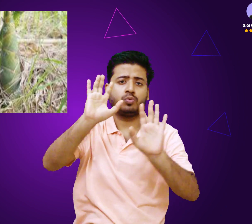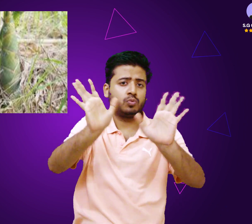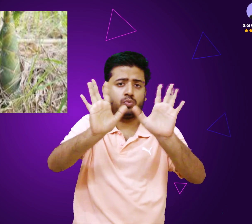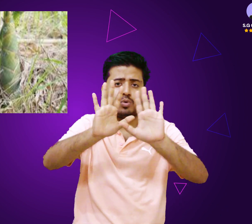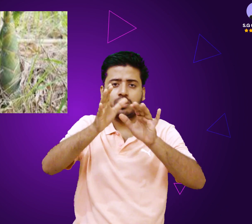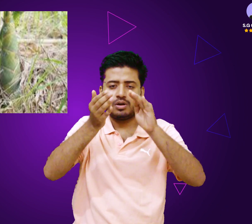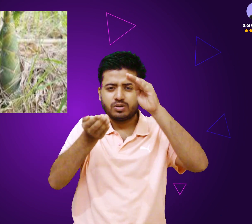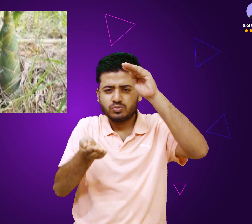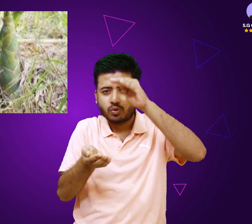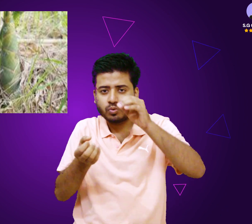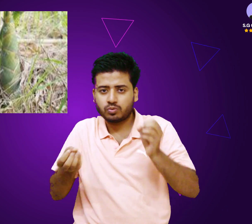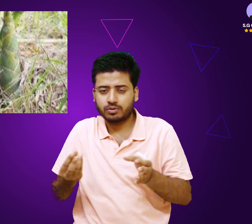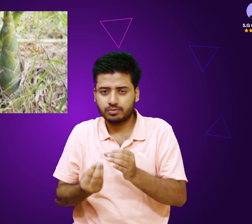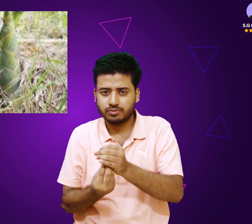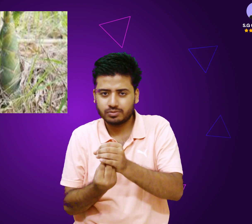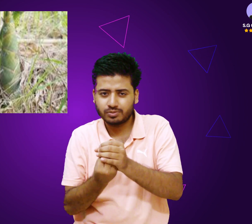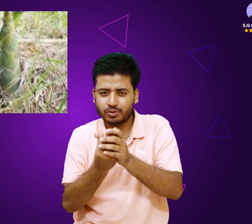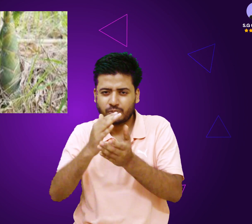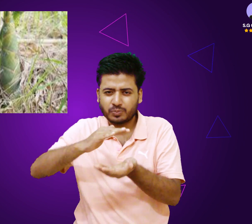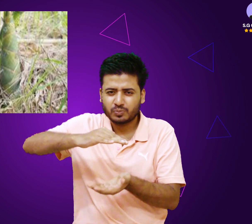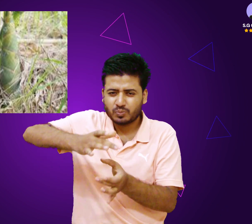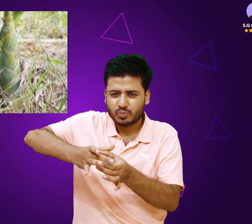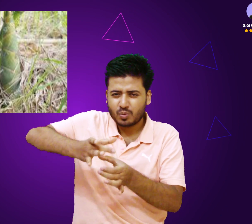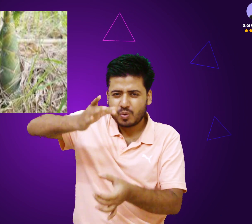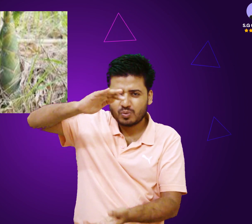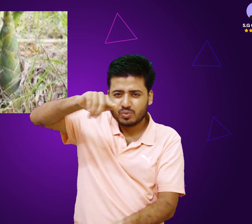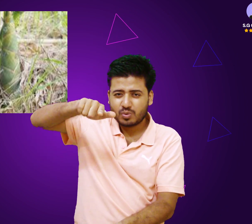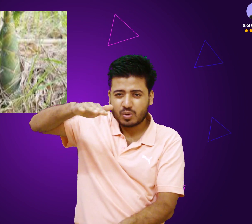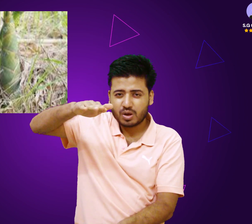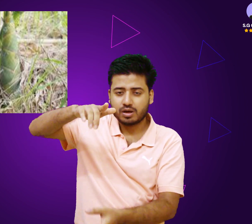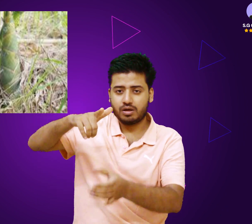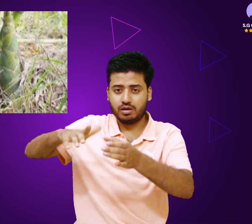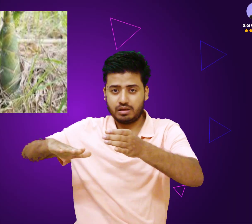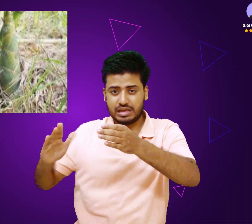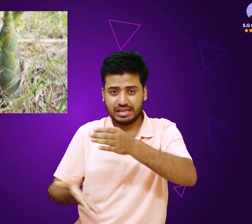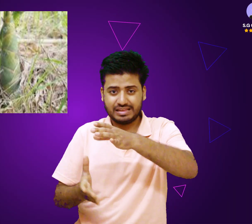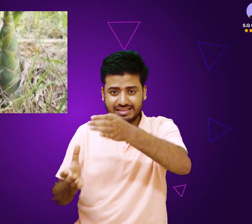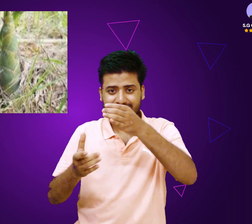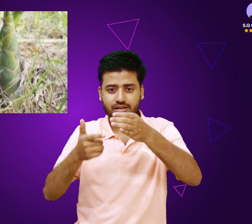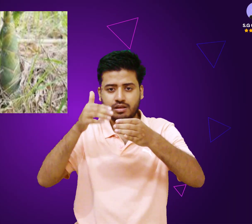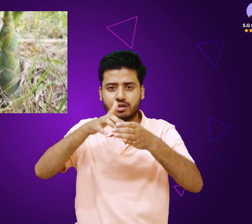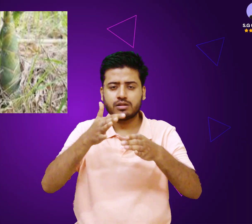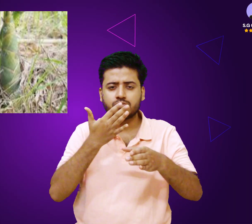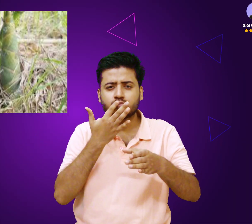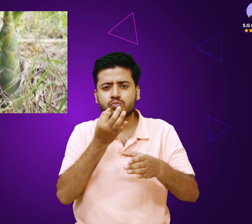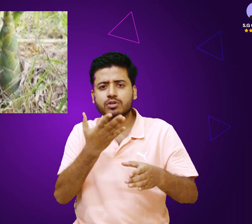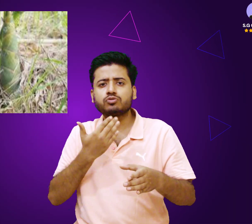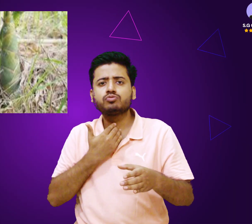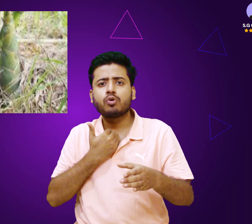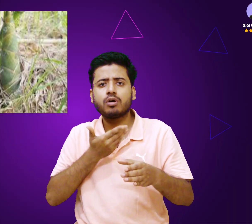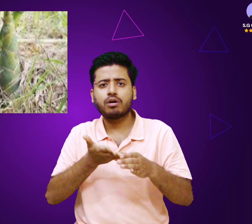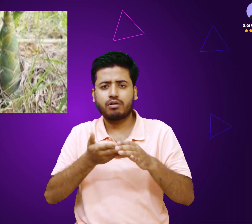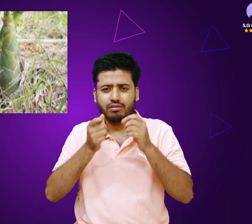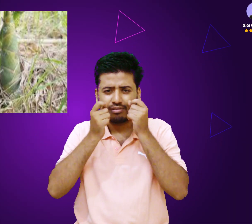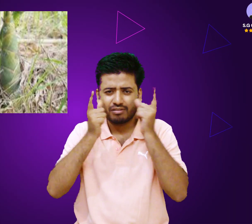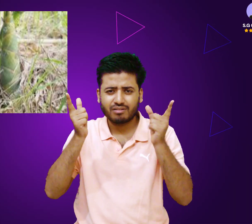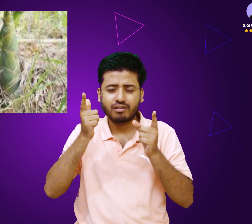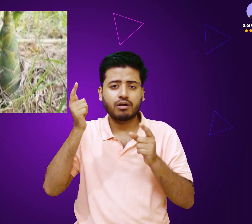and fiber. Important safety note: fresh bamboo shoots contain natural toxins called cyanogenic glycosides and should